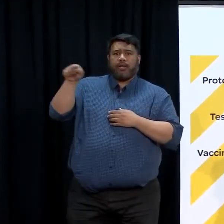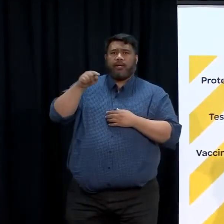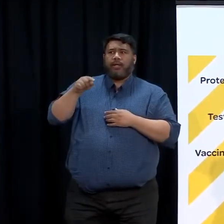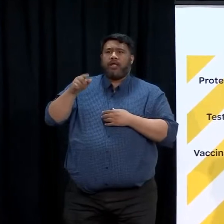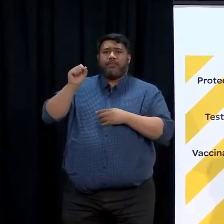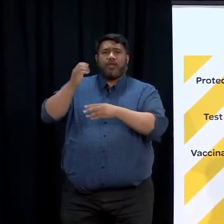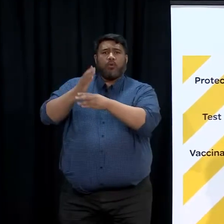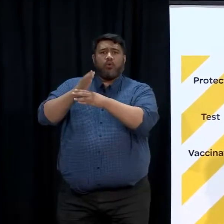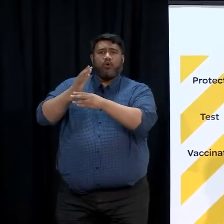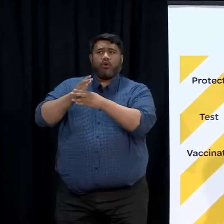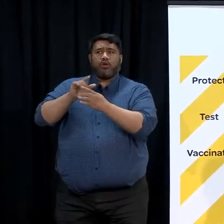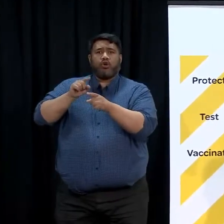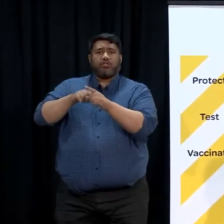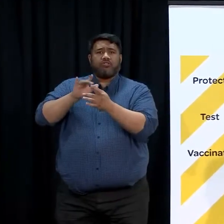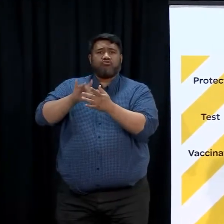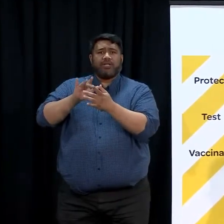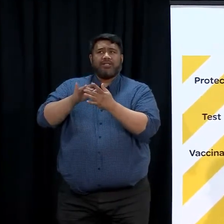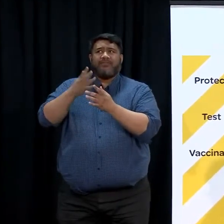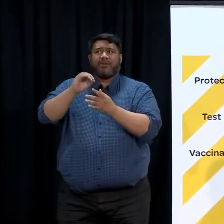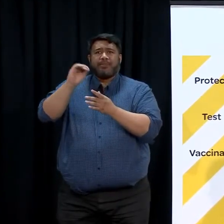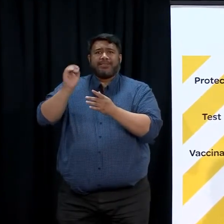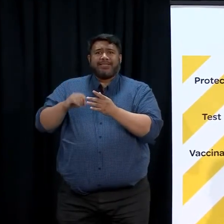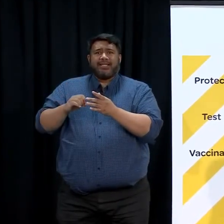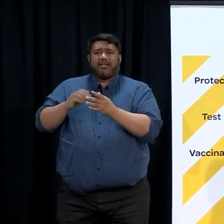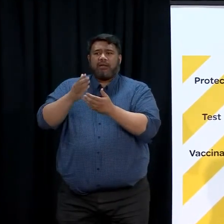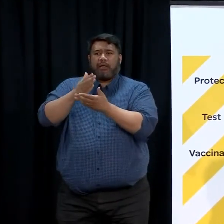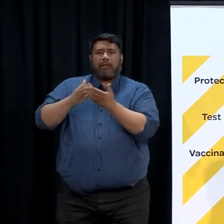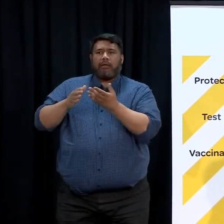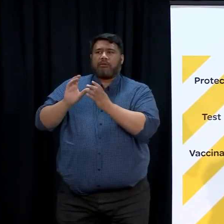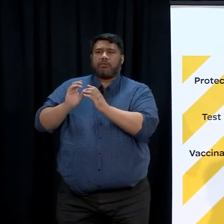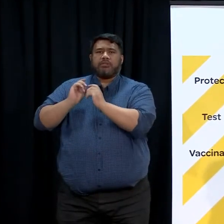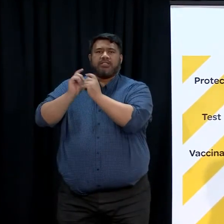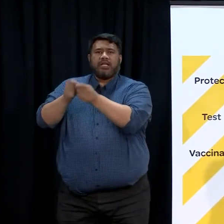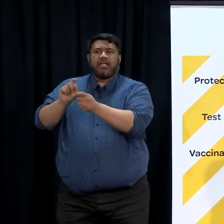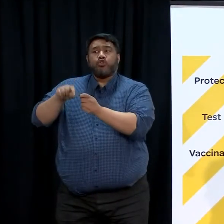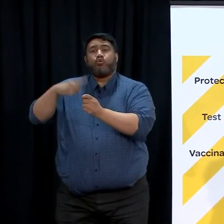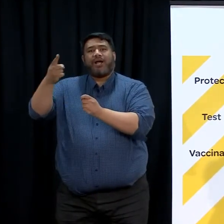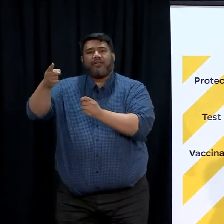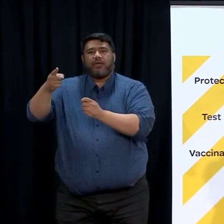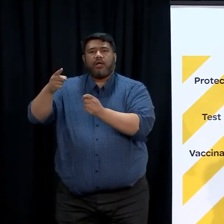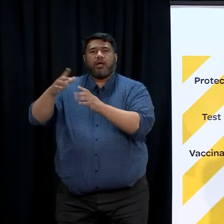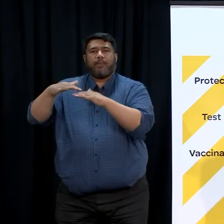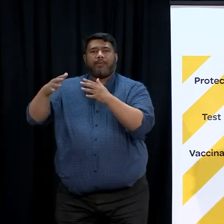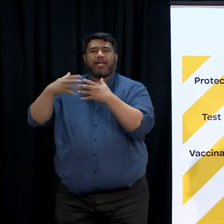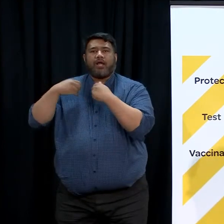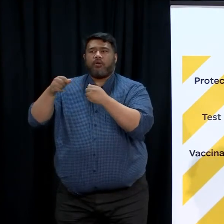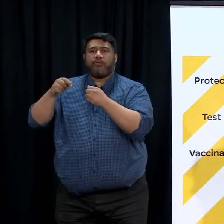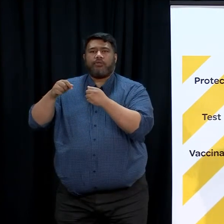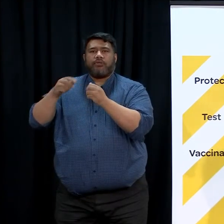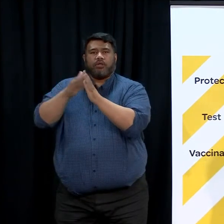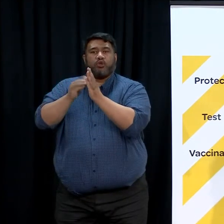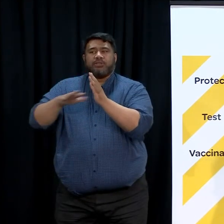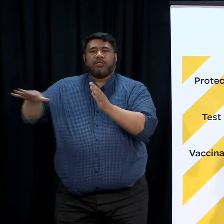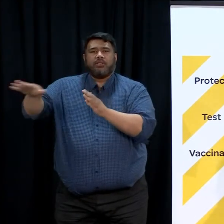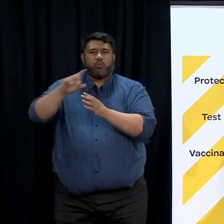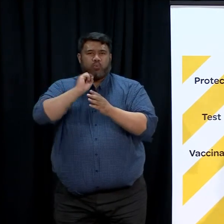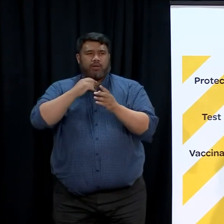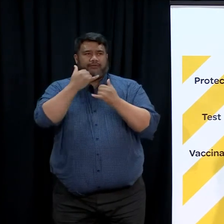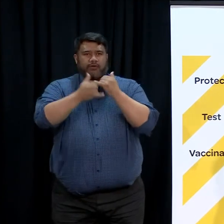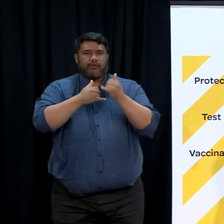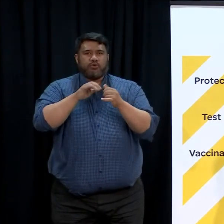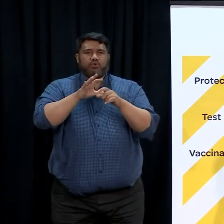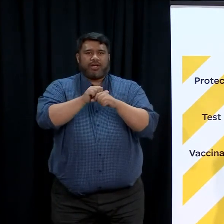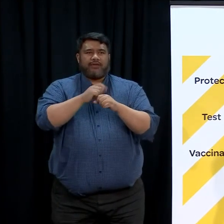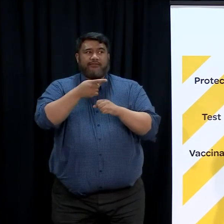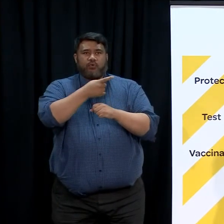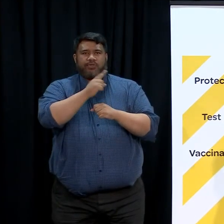proportion, around 50% of the cases every day, to other public health units around the country to follow up, and our national team. But secondly is shifting